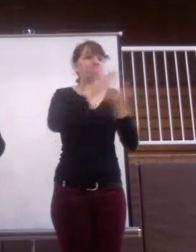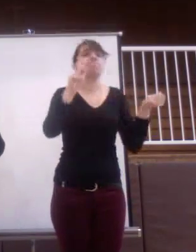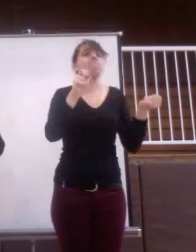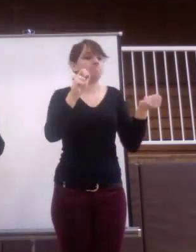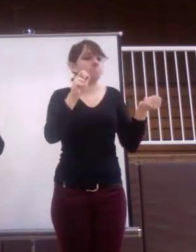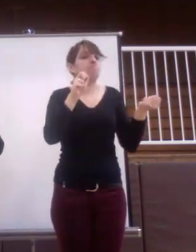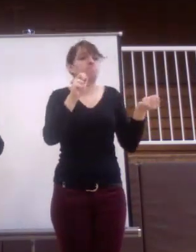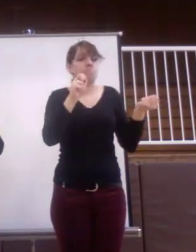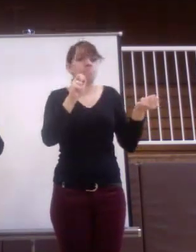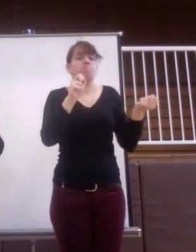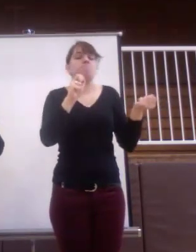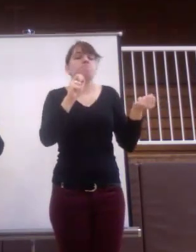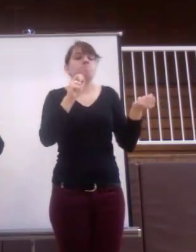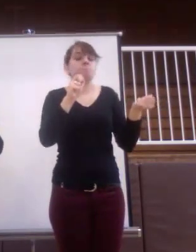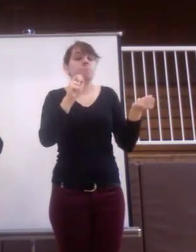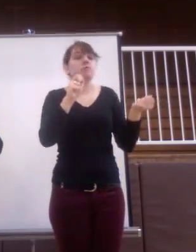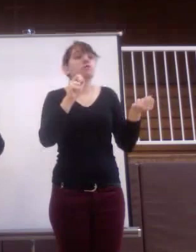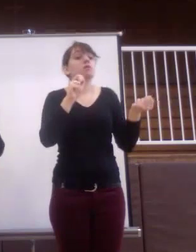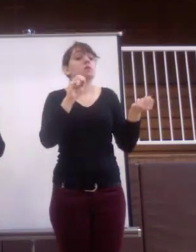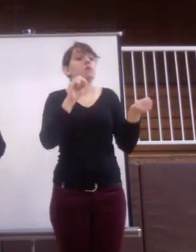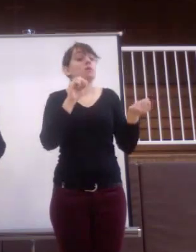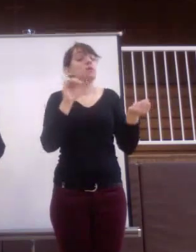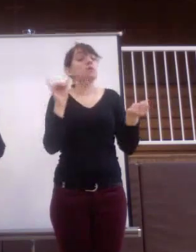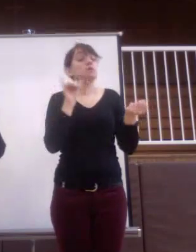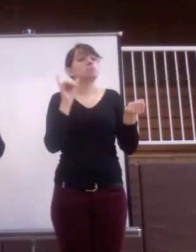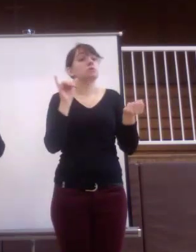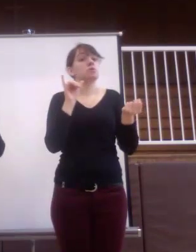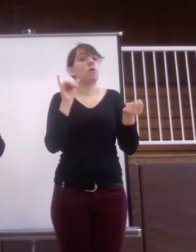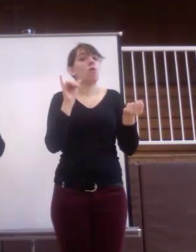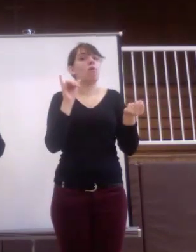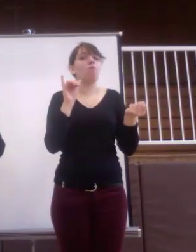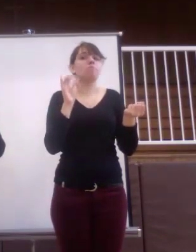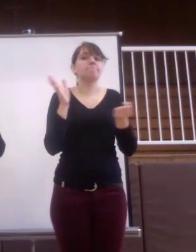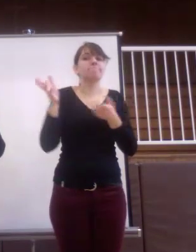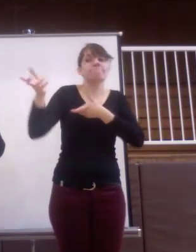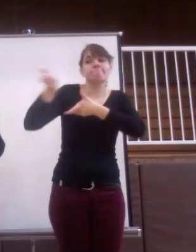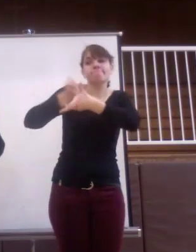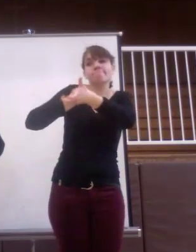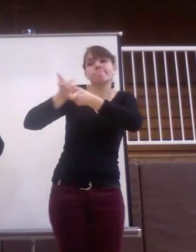which by co-opting the medical profession